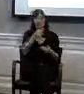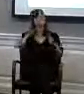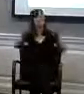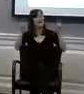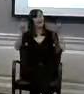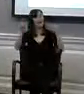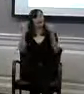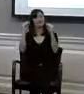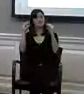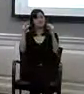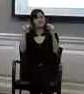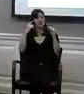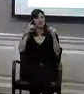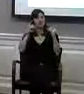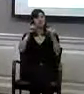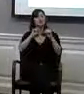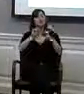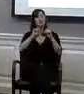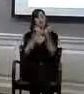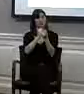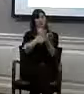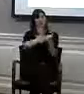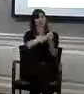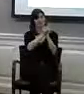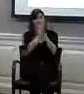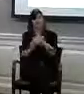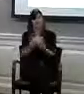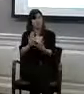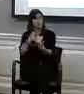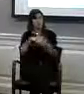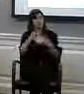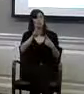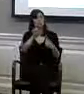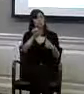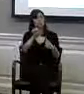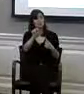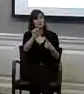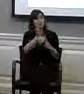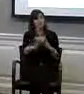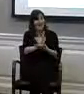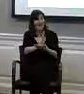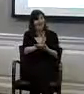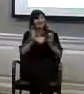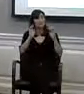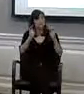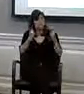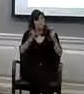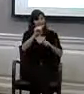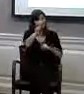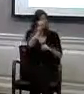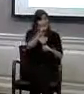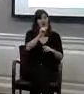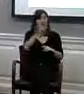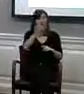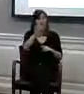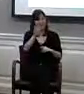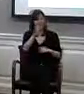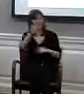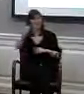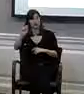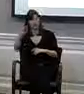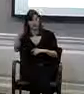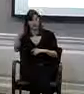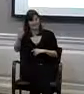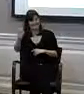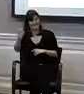Transformation, Approaches to Human Rights Education in India, Lebanon, and Turkey. So it's a truly international event.